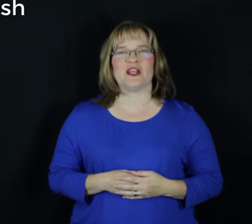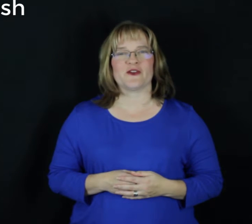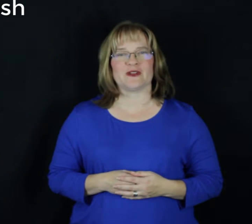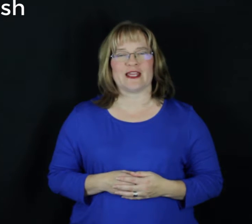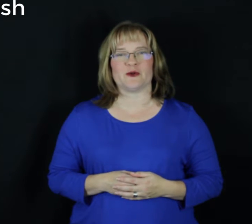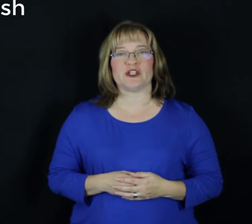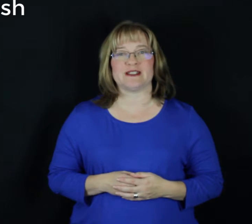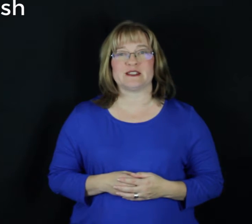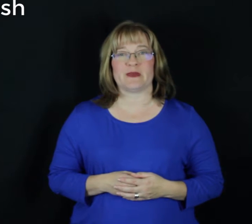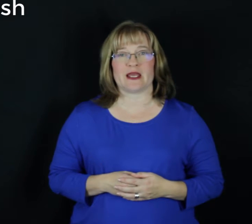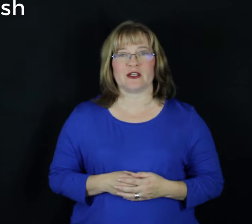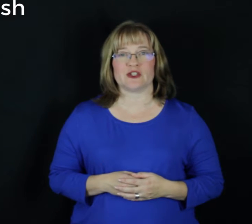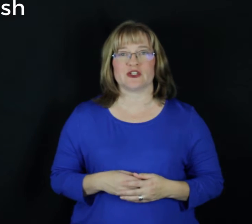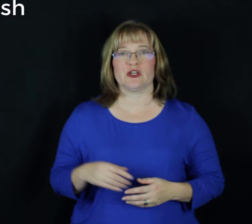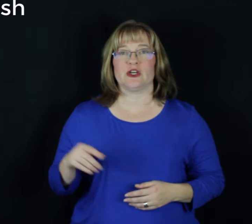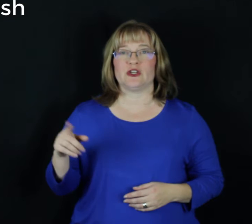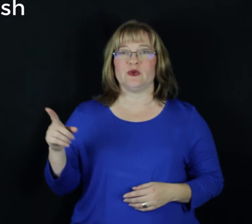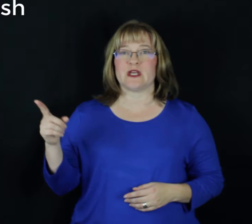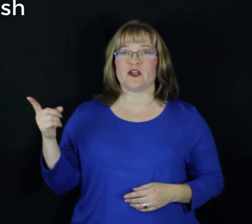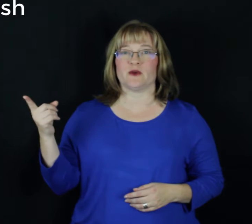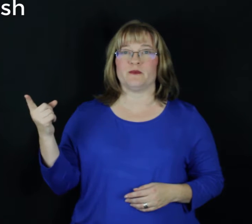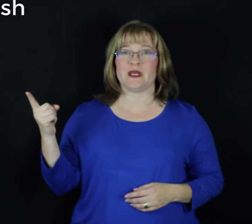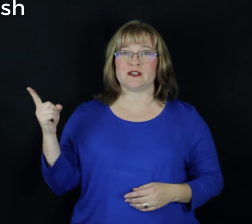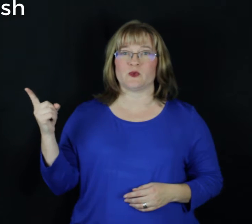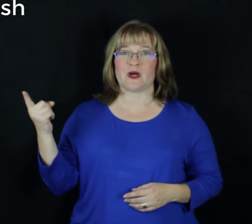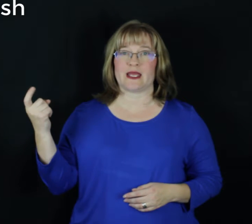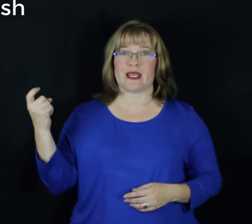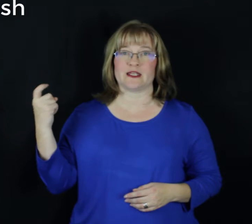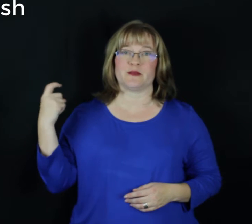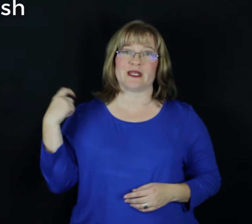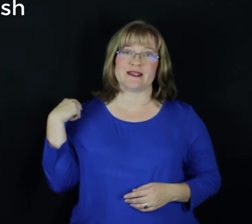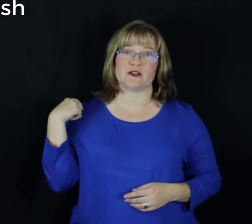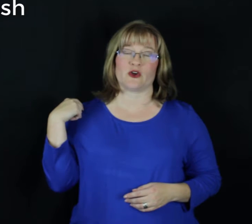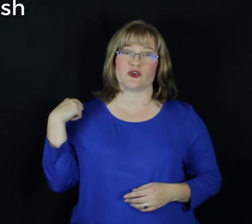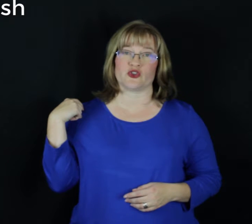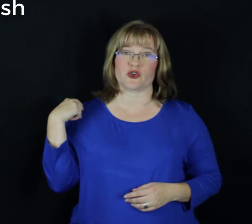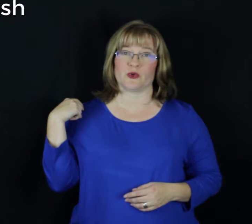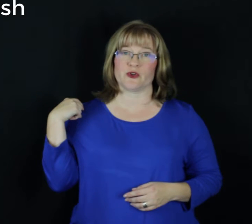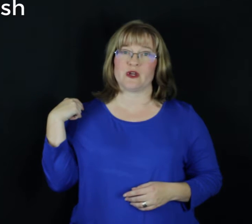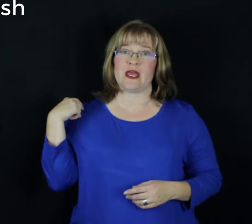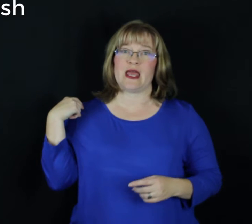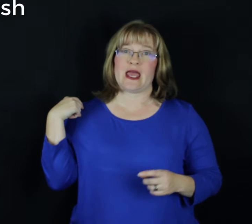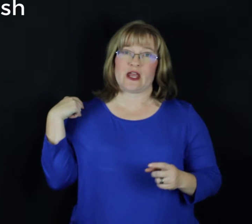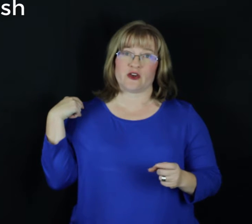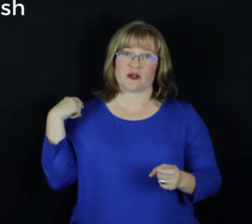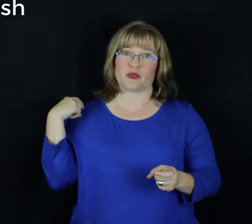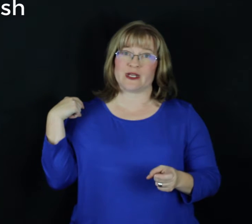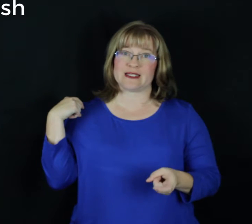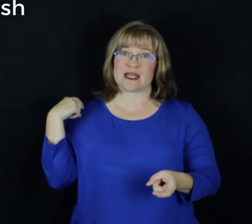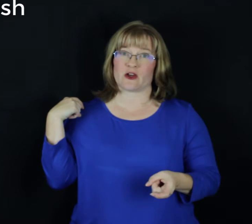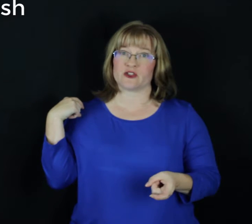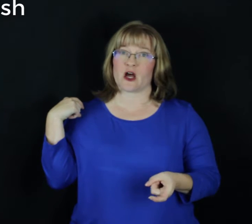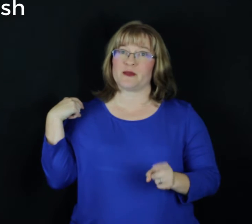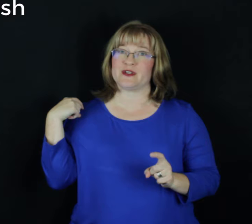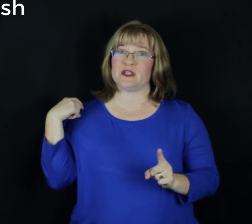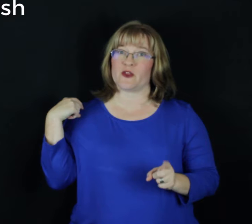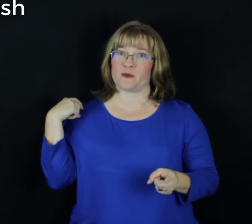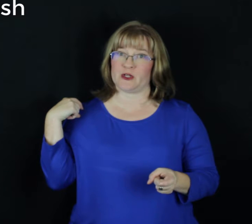Another language is Spanish. You take your bent one hand, place it on your shoulder, and you're going to bring it down on top of another bent